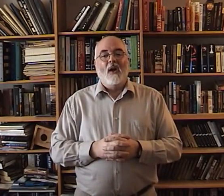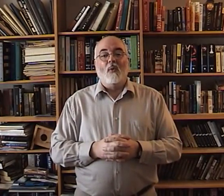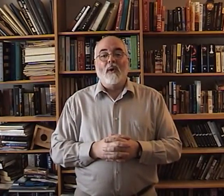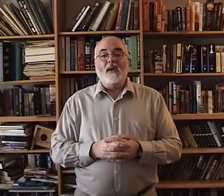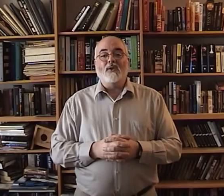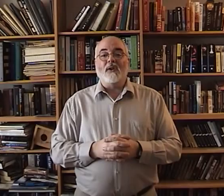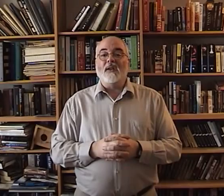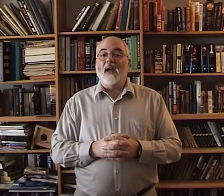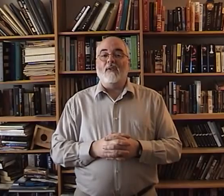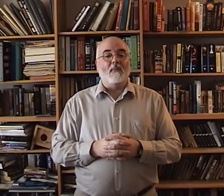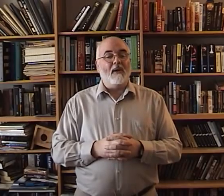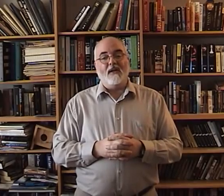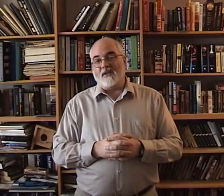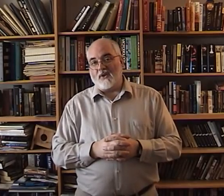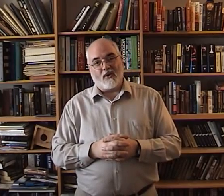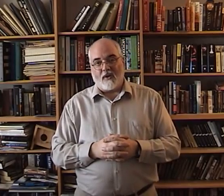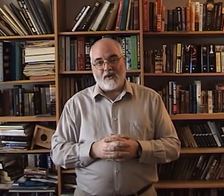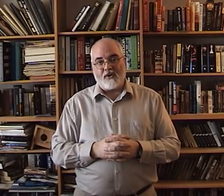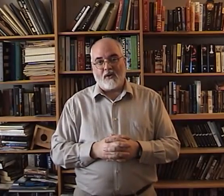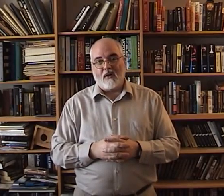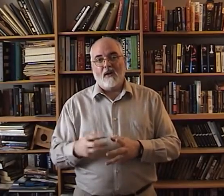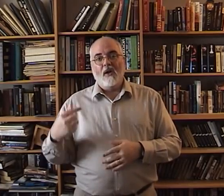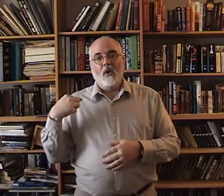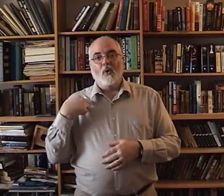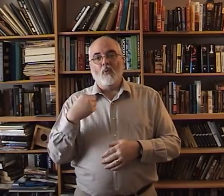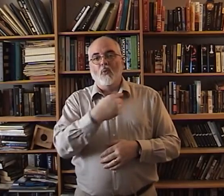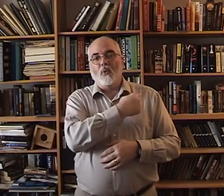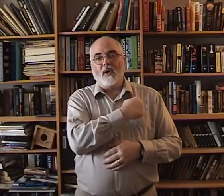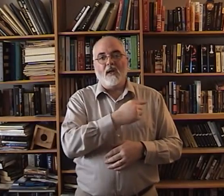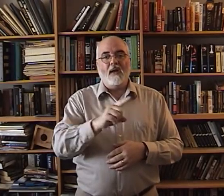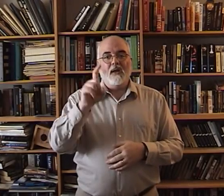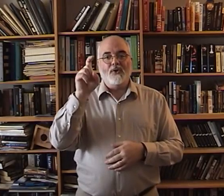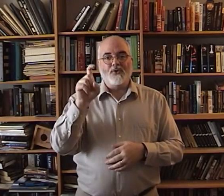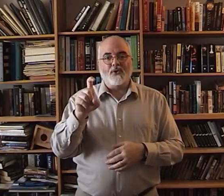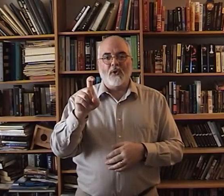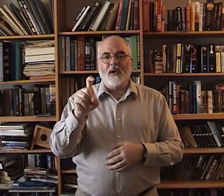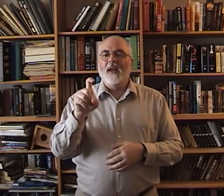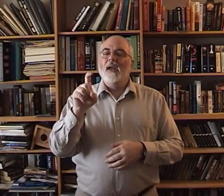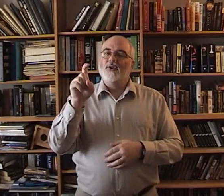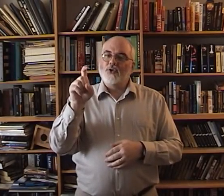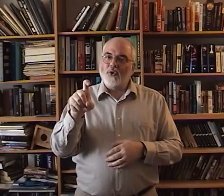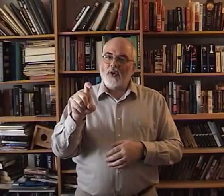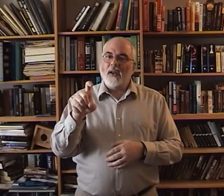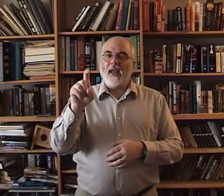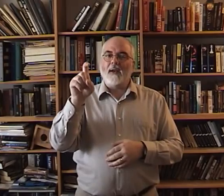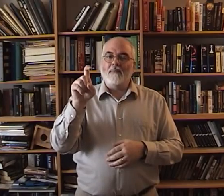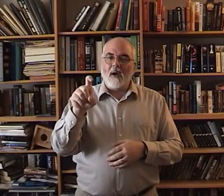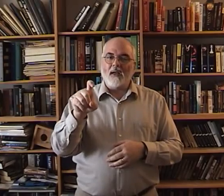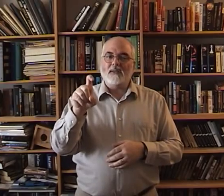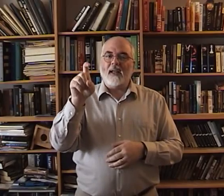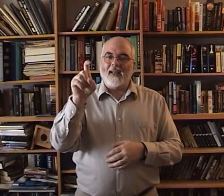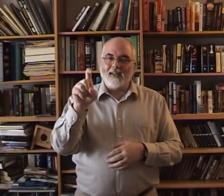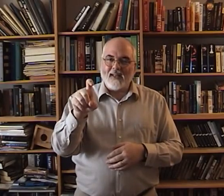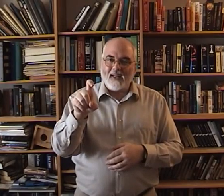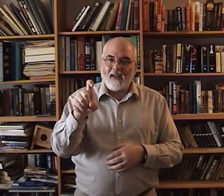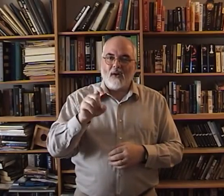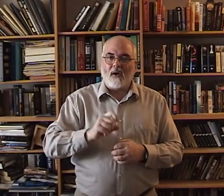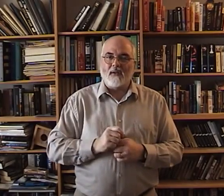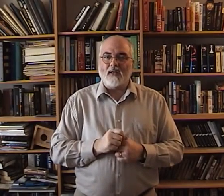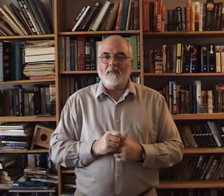We should never be discouraged. We should. Should and must and need are the same